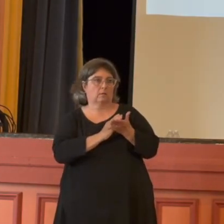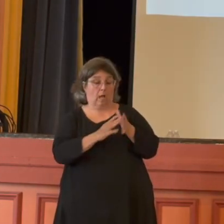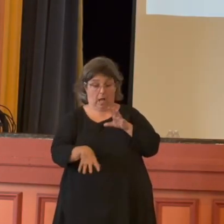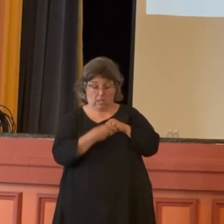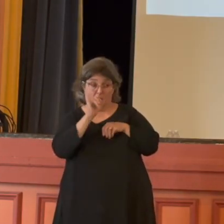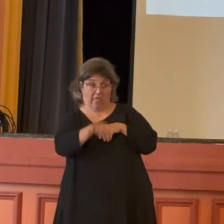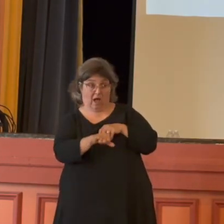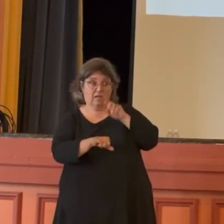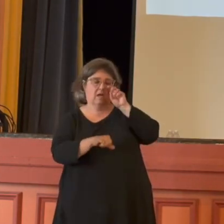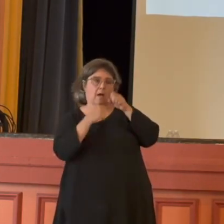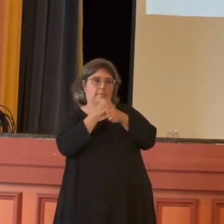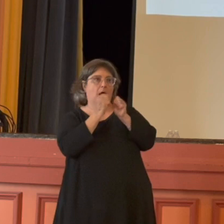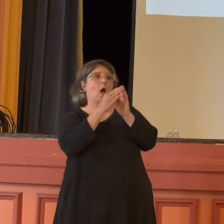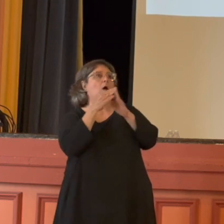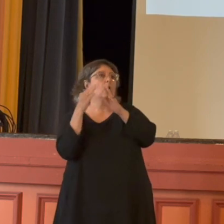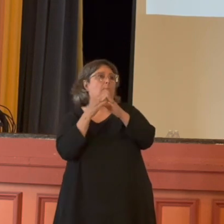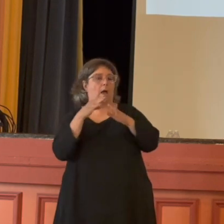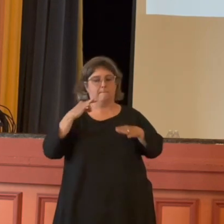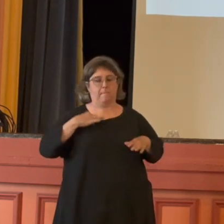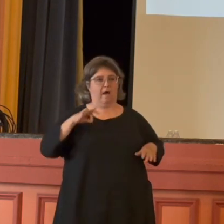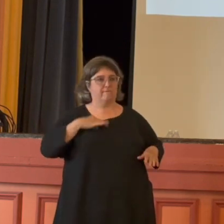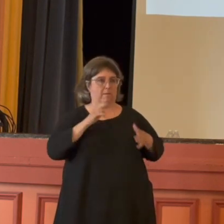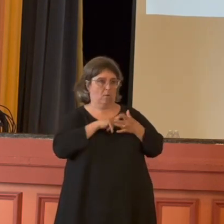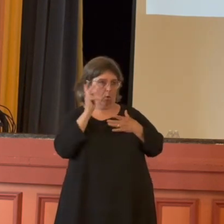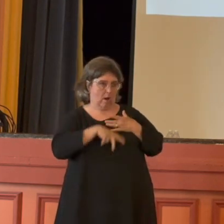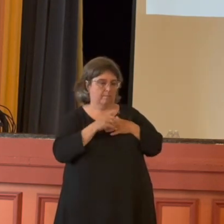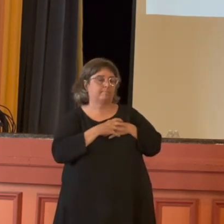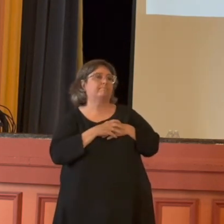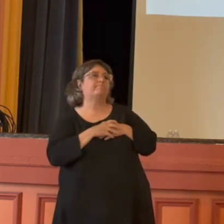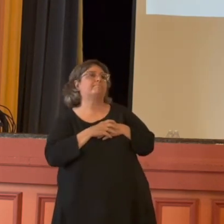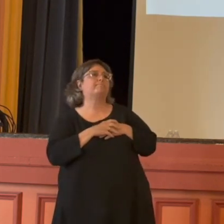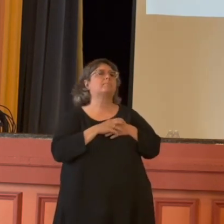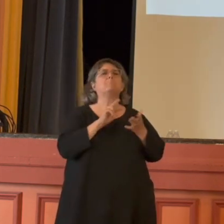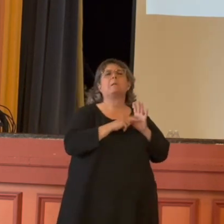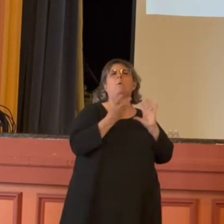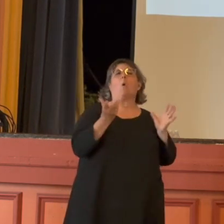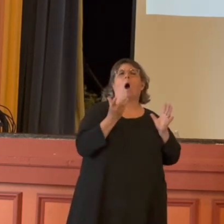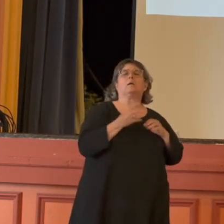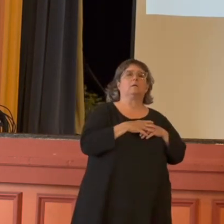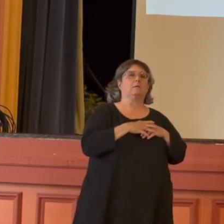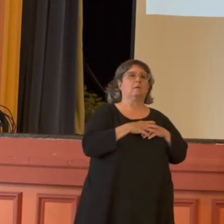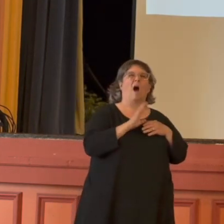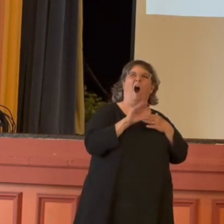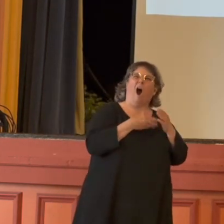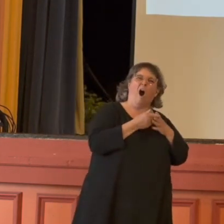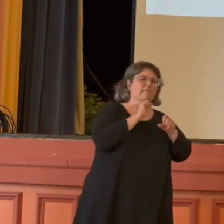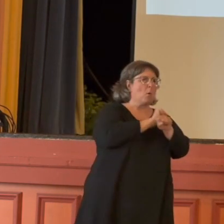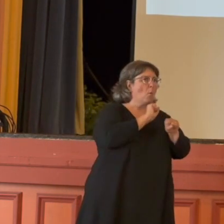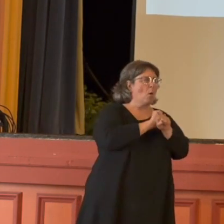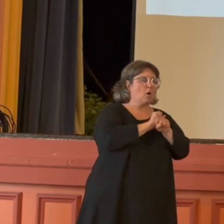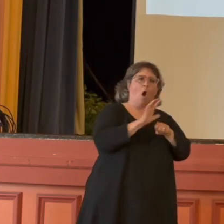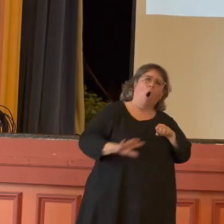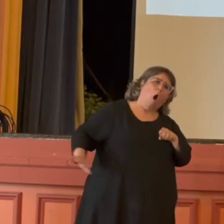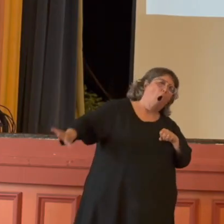to this, creating a community benefits program. So now what does this mean? We're going to be doing all of this work throughout